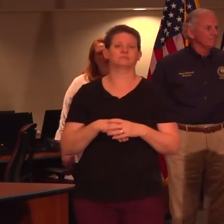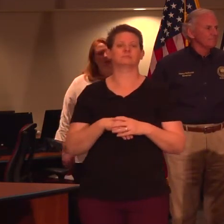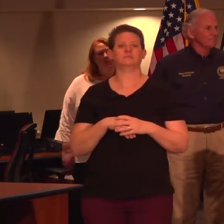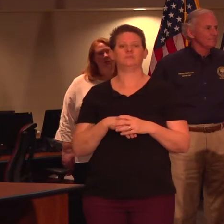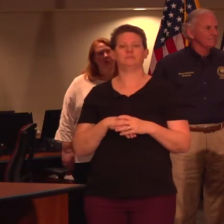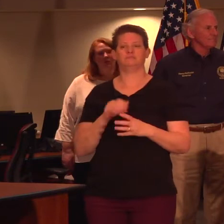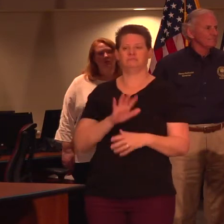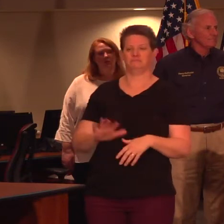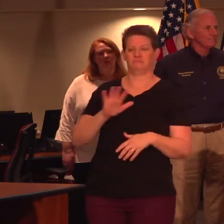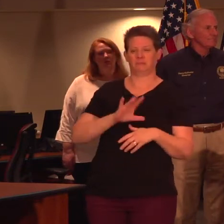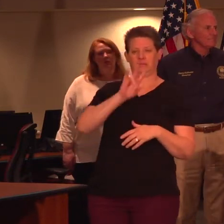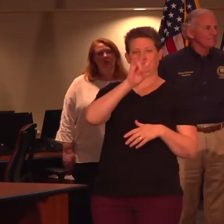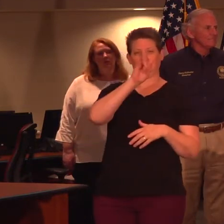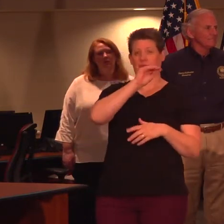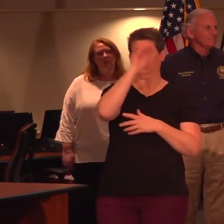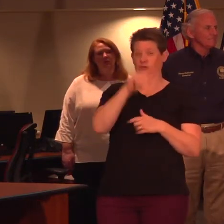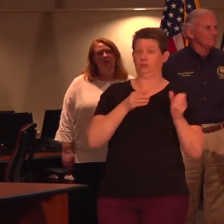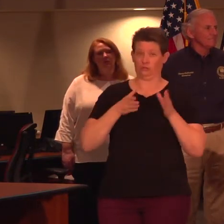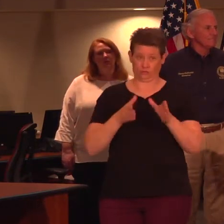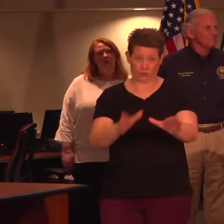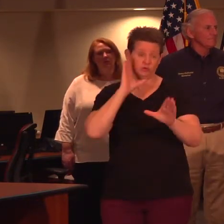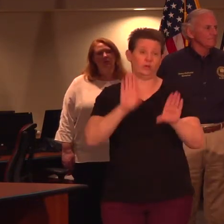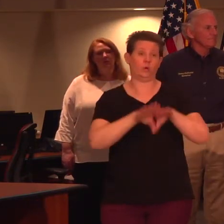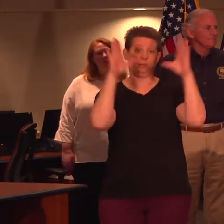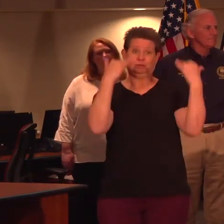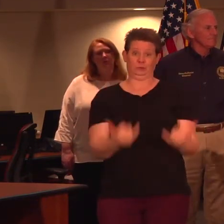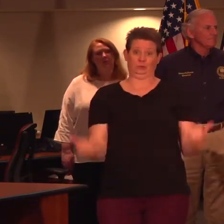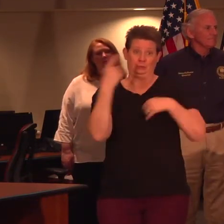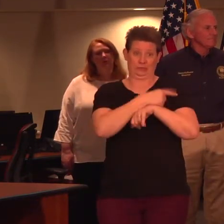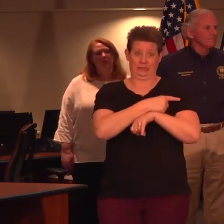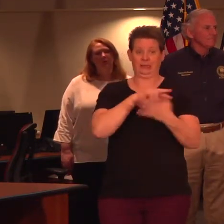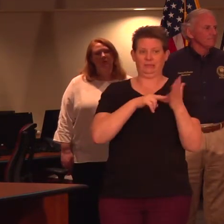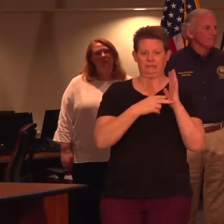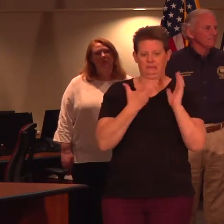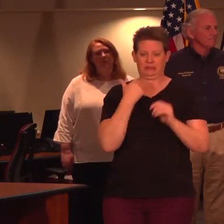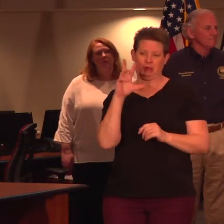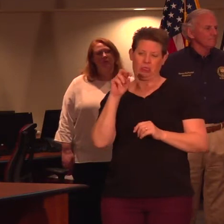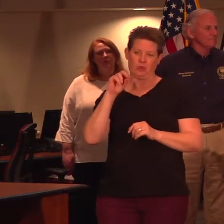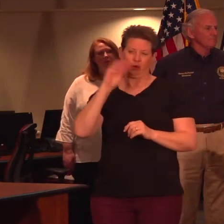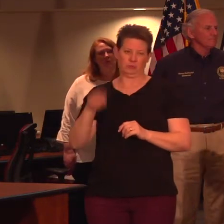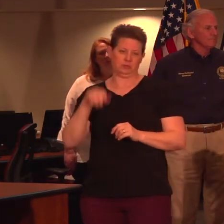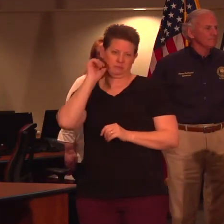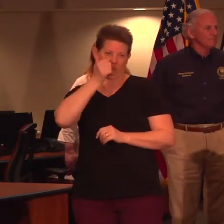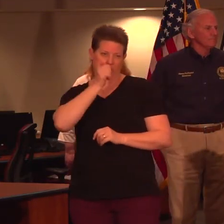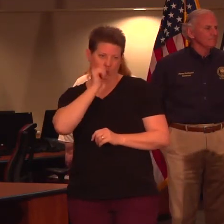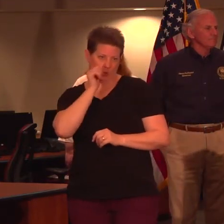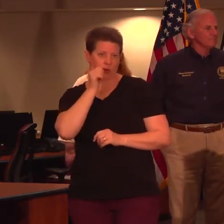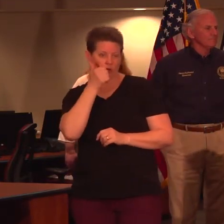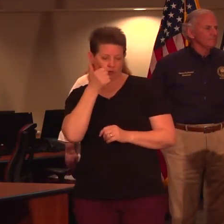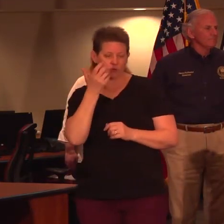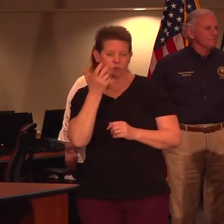about 70% of all the roads will be reopened today, with about 30% carrying over into tomorrow as